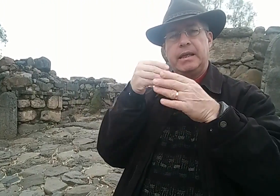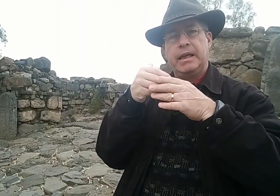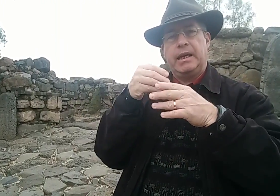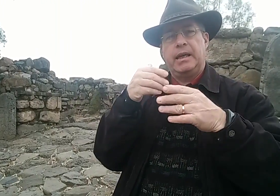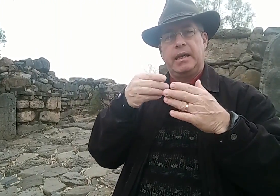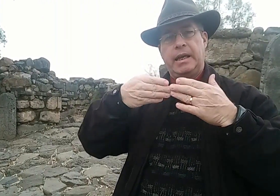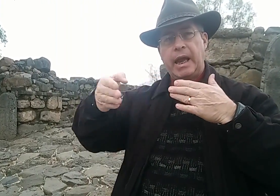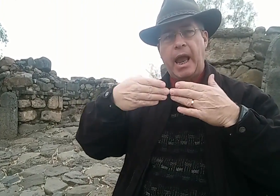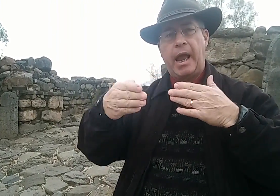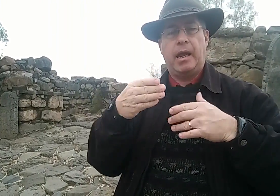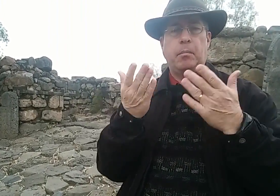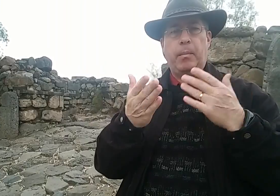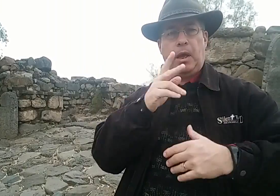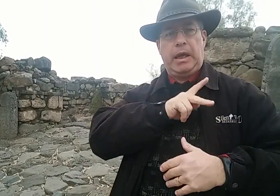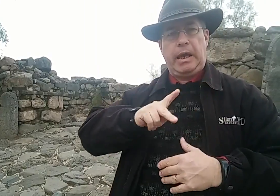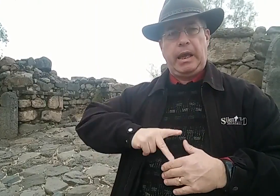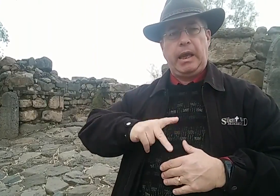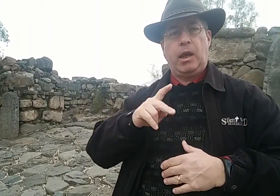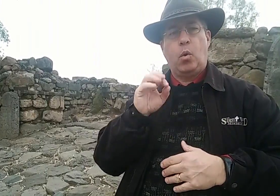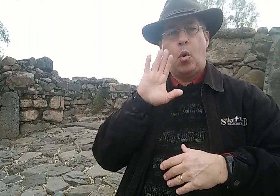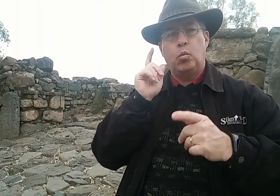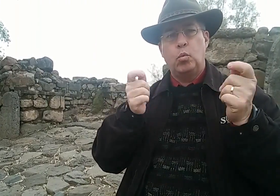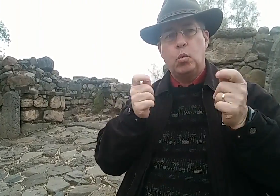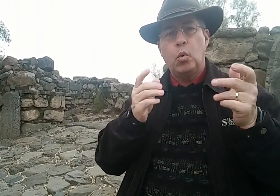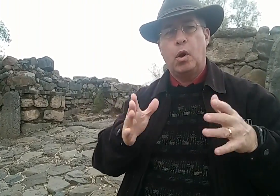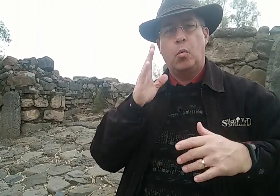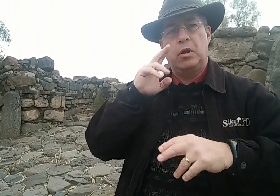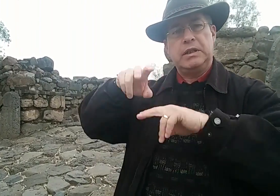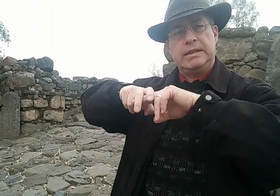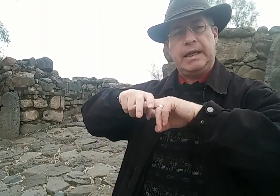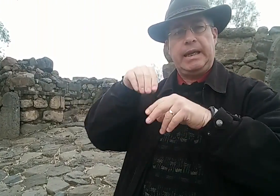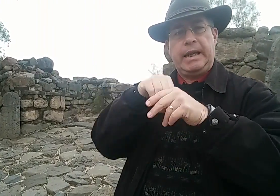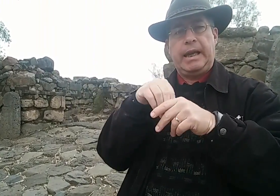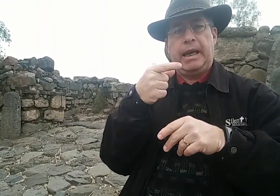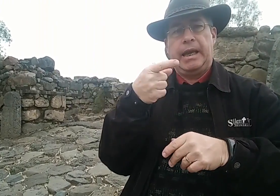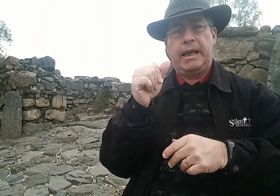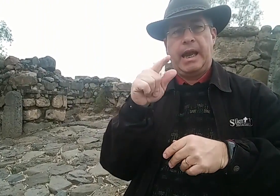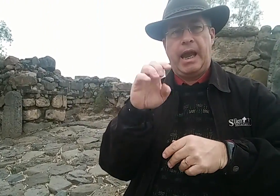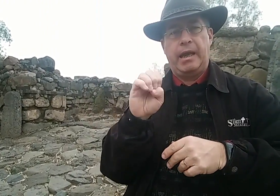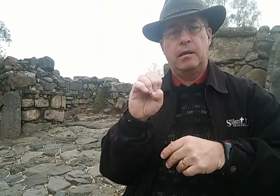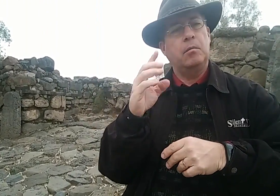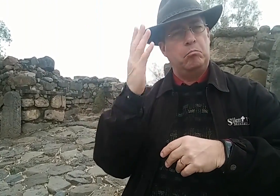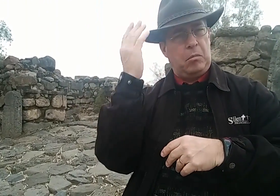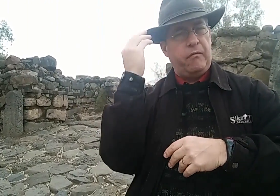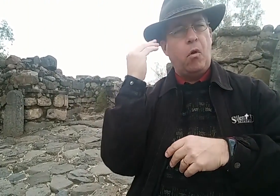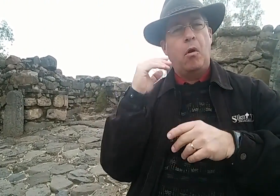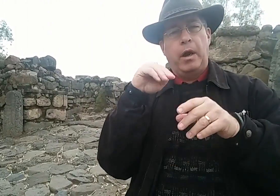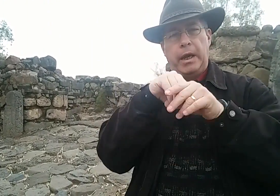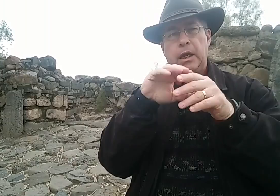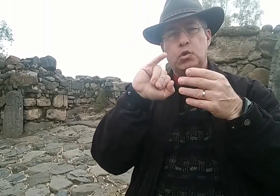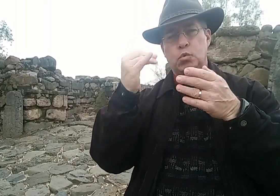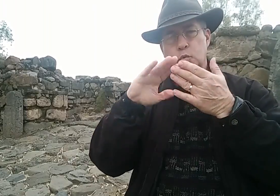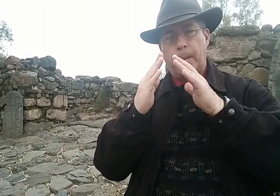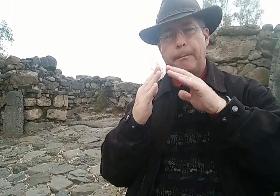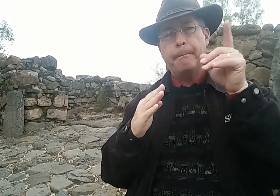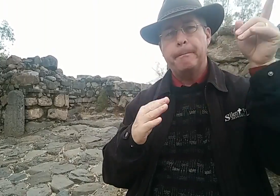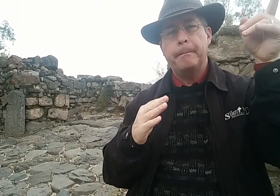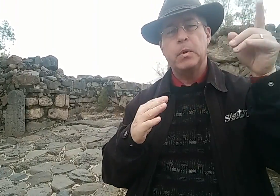People would sit at the gate of the city. Kings would come and rulers would come and sit at the gate of the city. And so